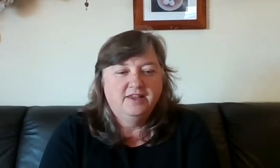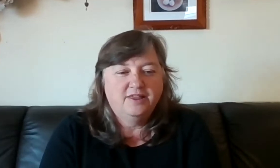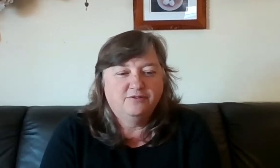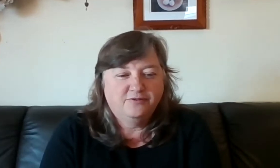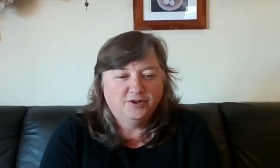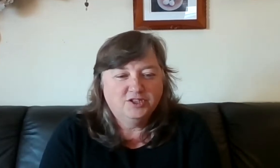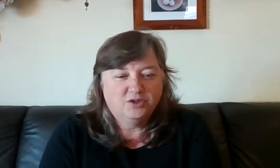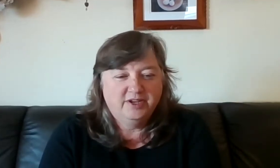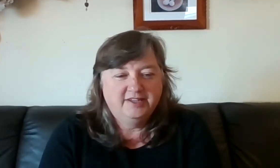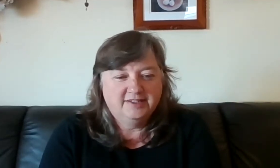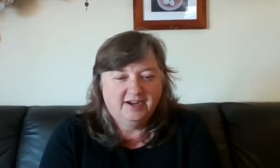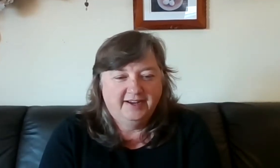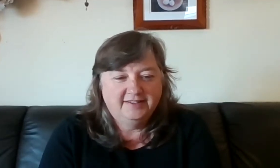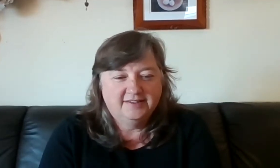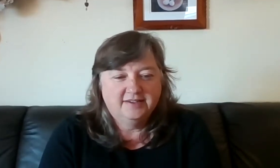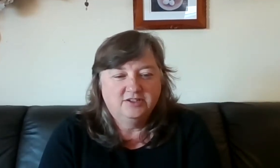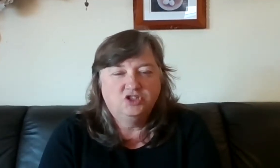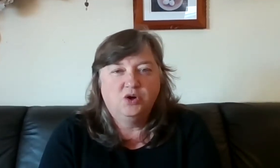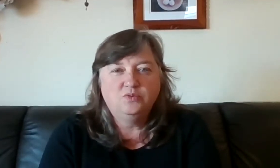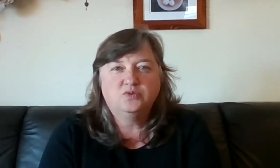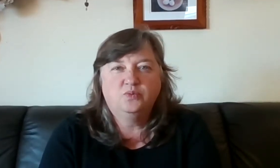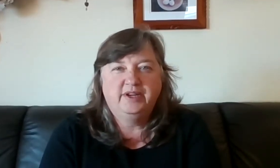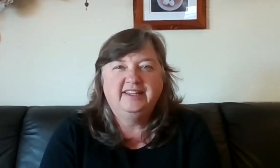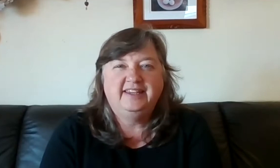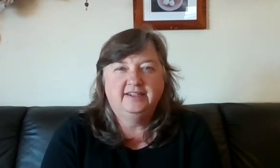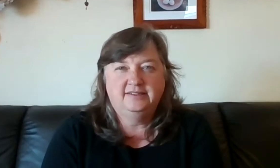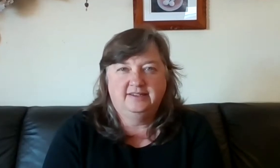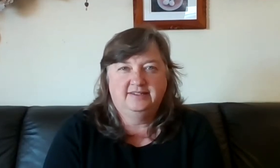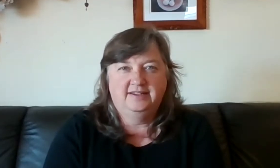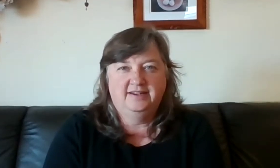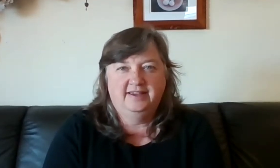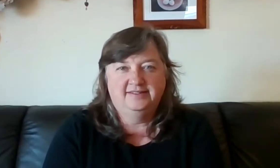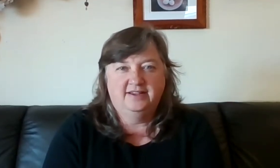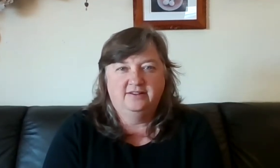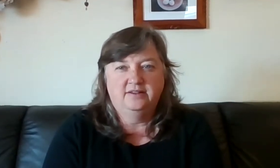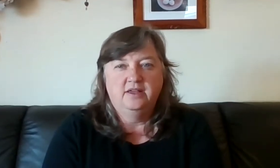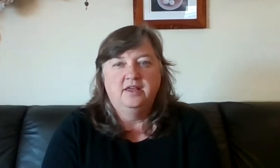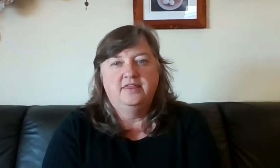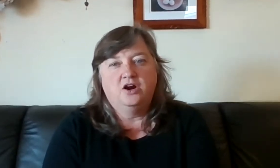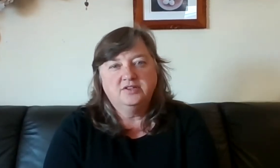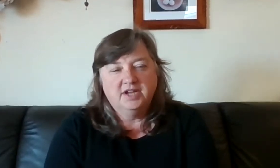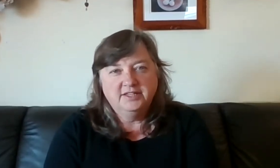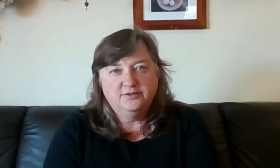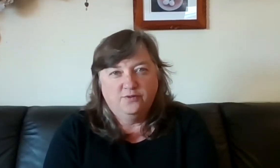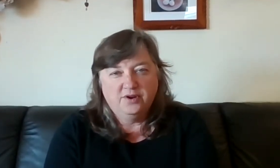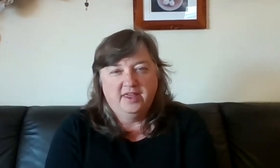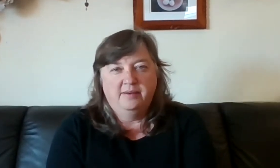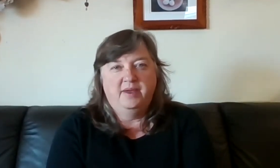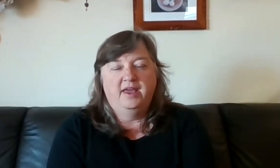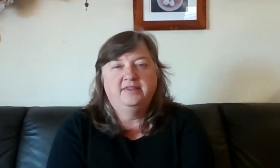The first three signs don't really exist in ASL. There are signs for them, and they